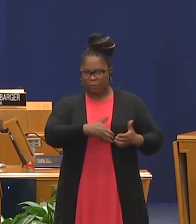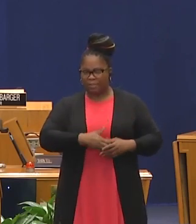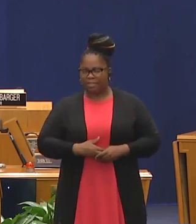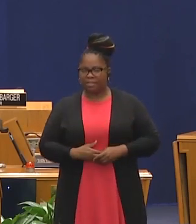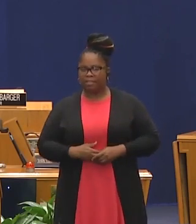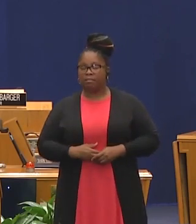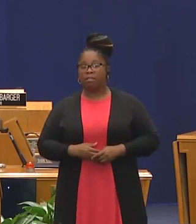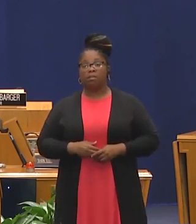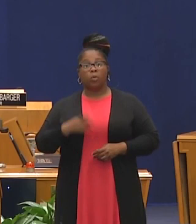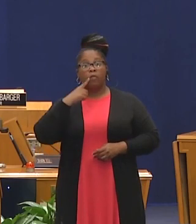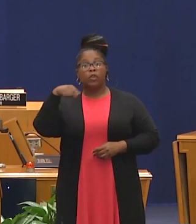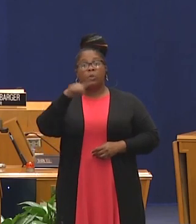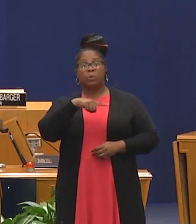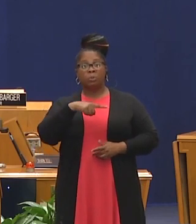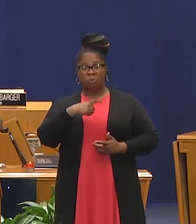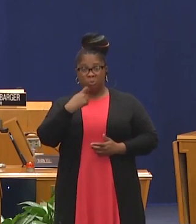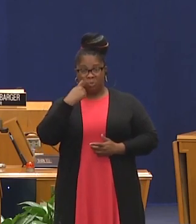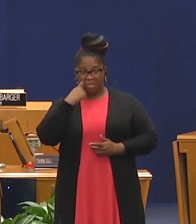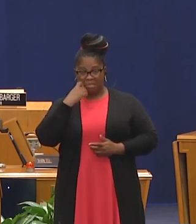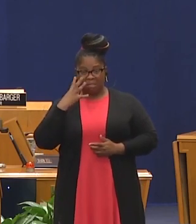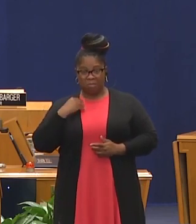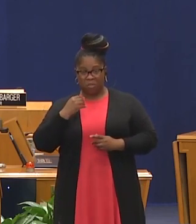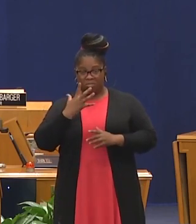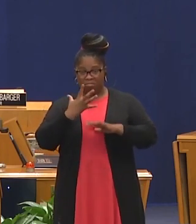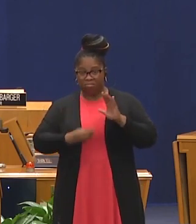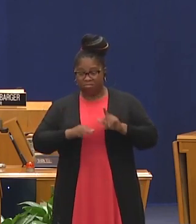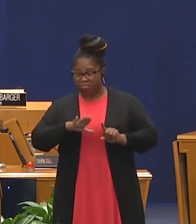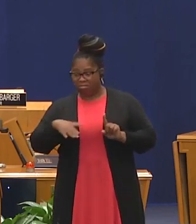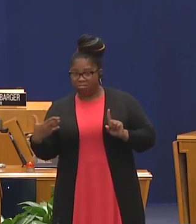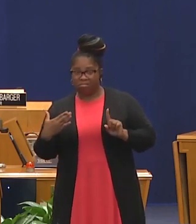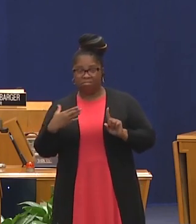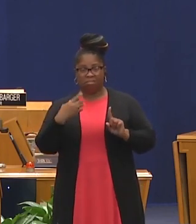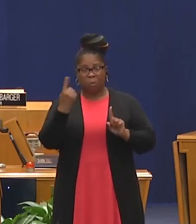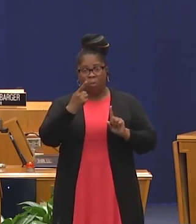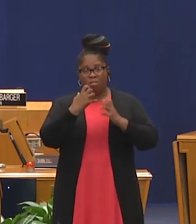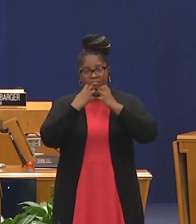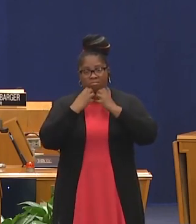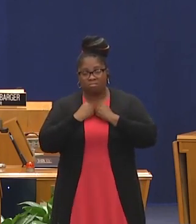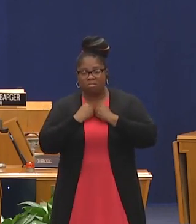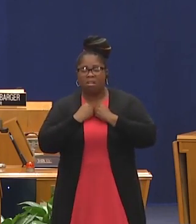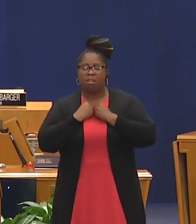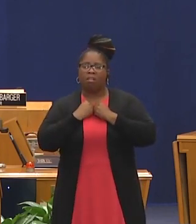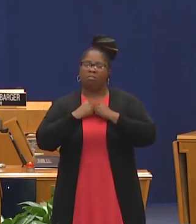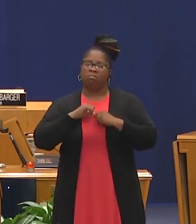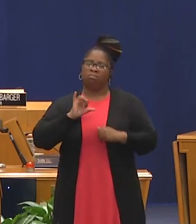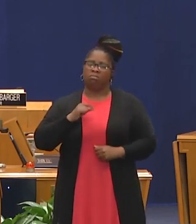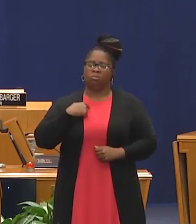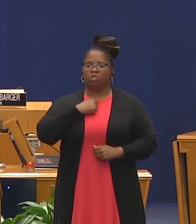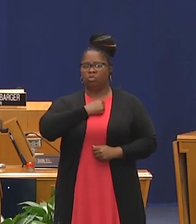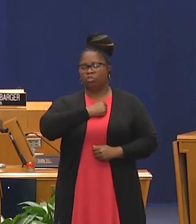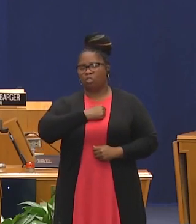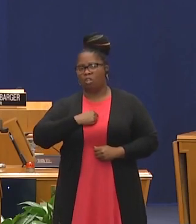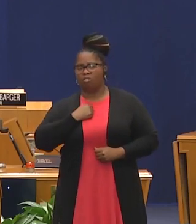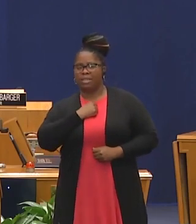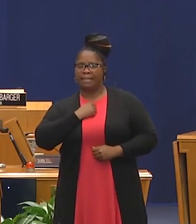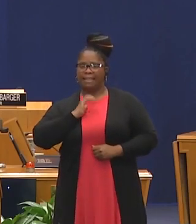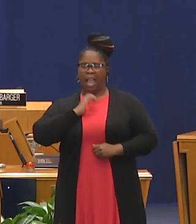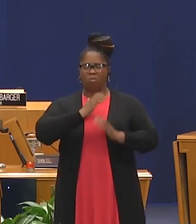who are grieving lost loved ones, we are really sorry, and please know that you remain in our thoughts and prayers every